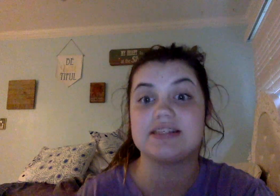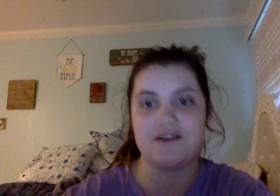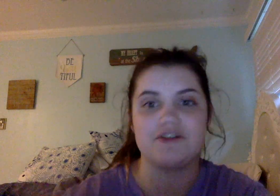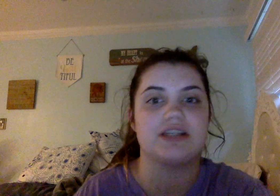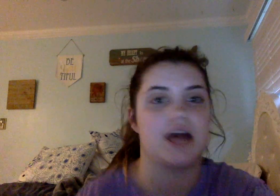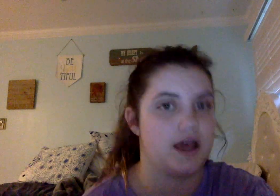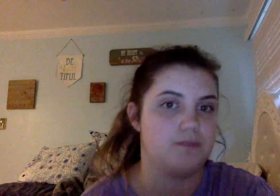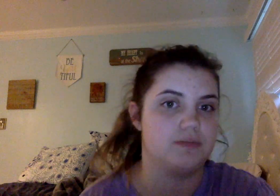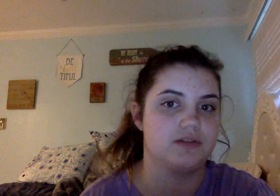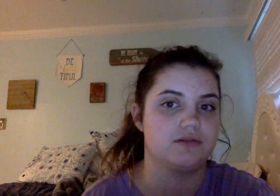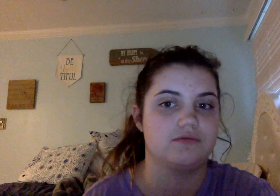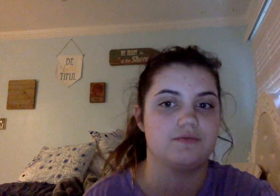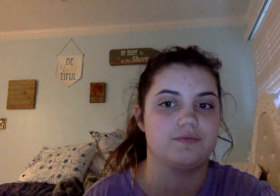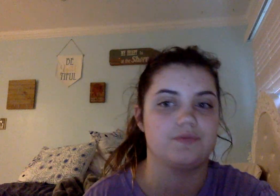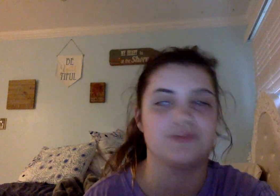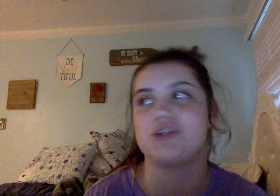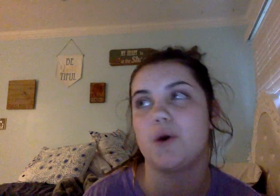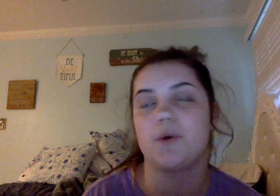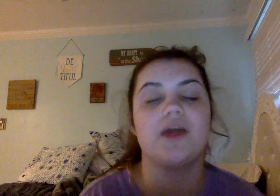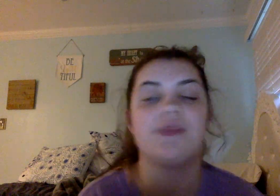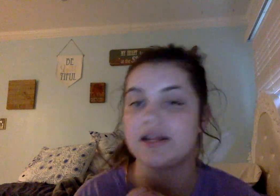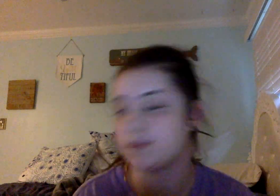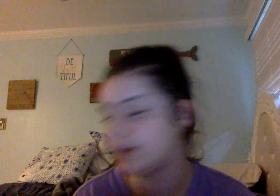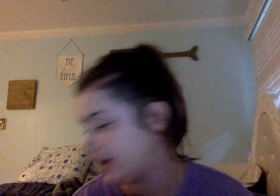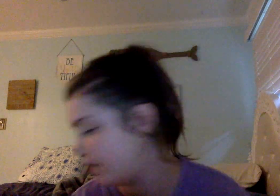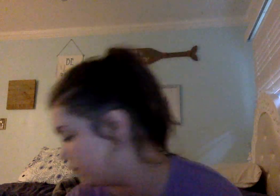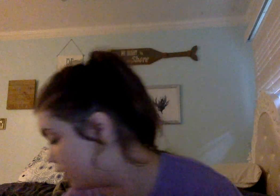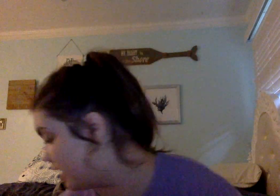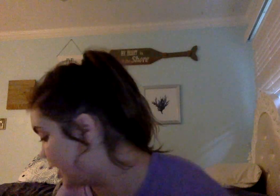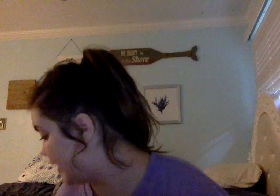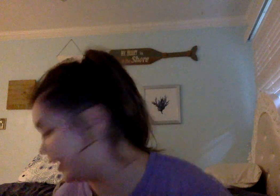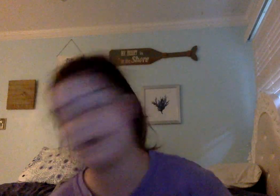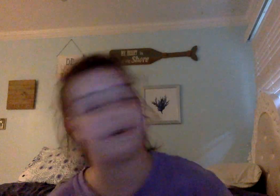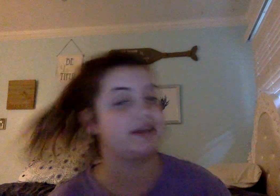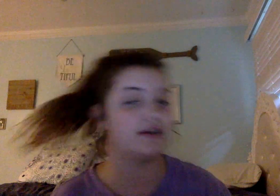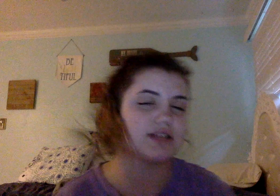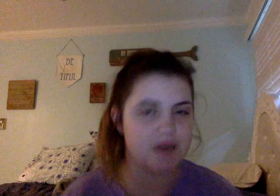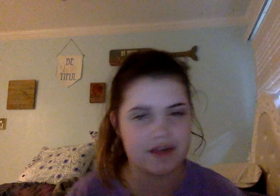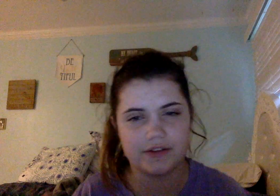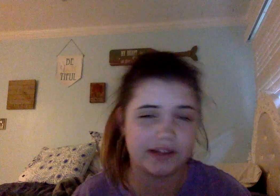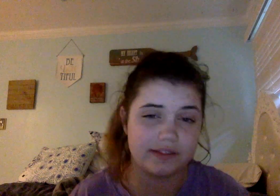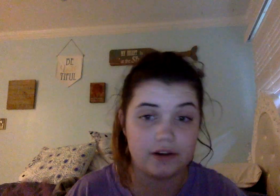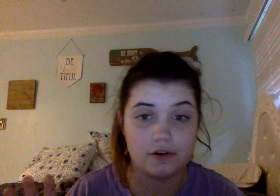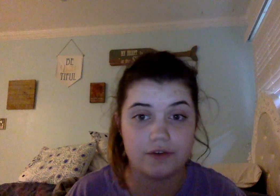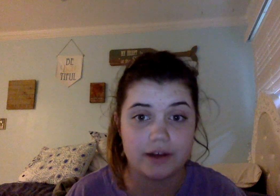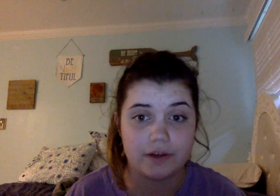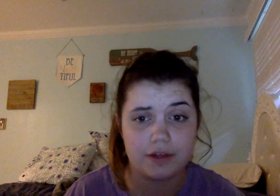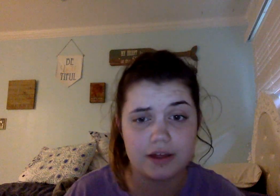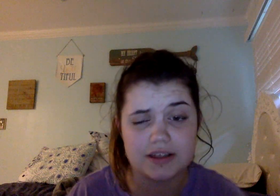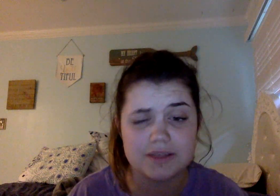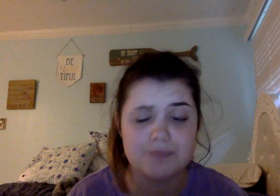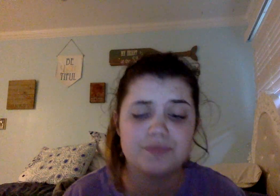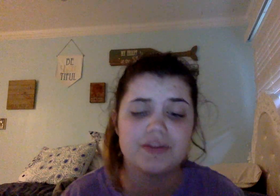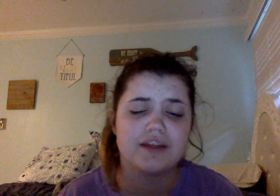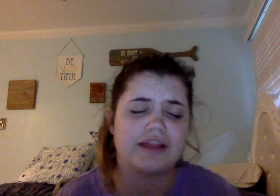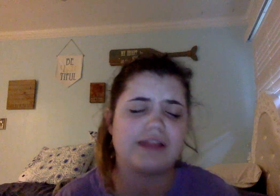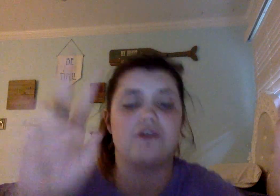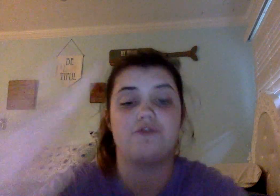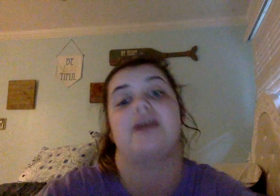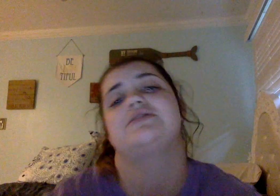7 times. So that's really helpful. And there are some other like little final things, like little finals